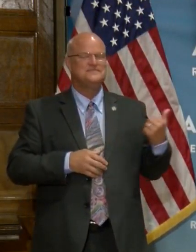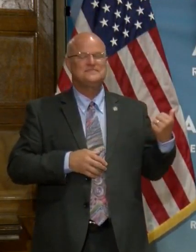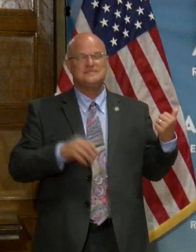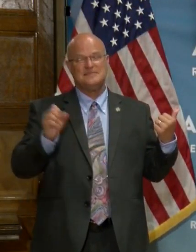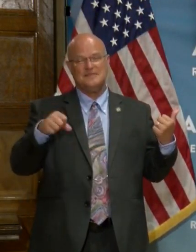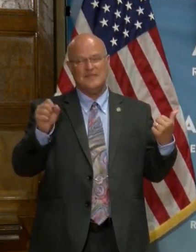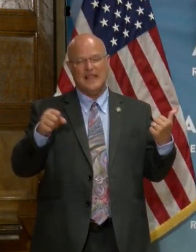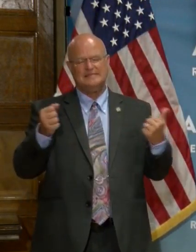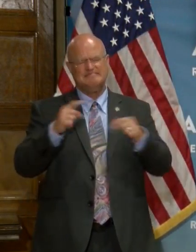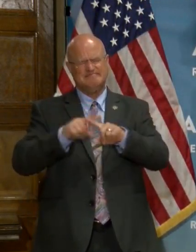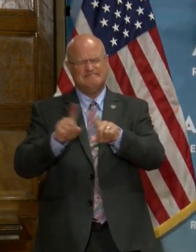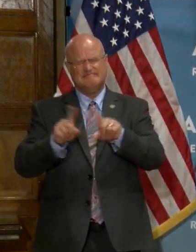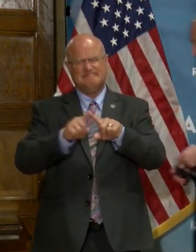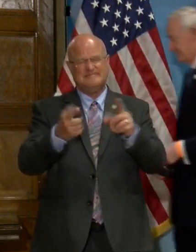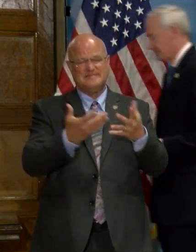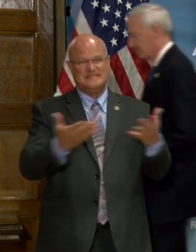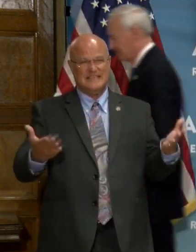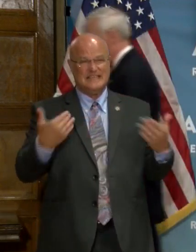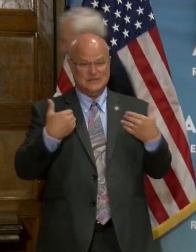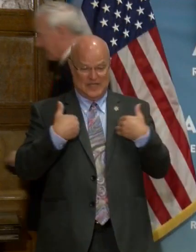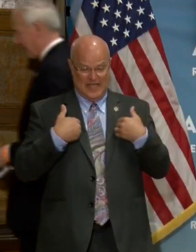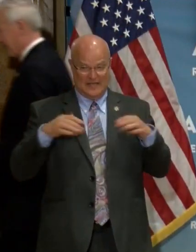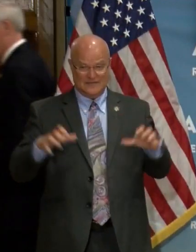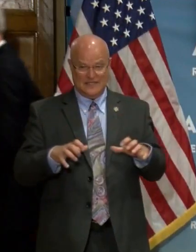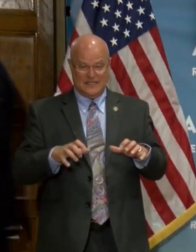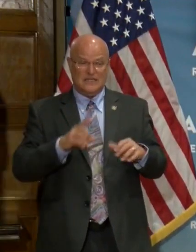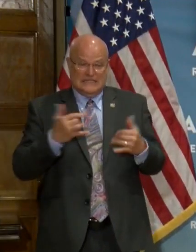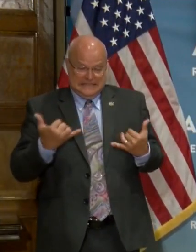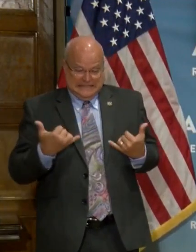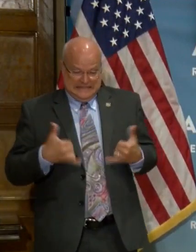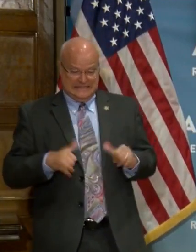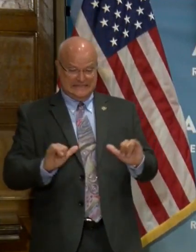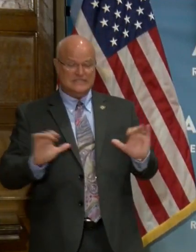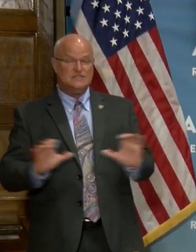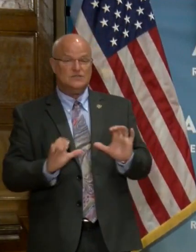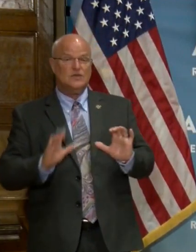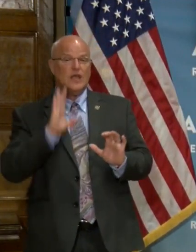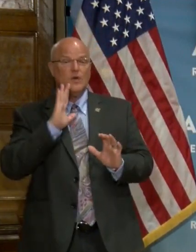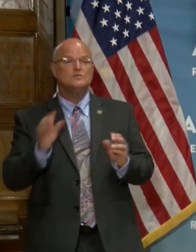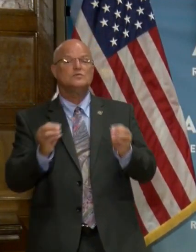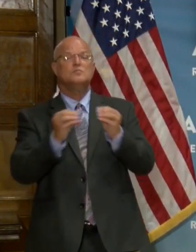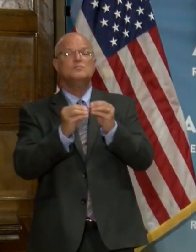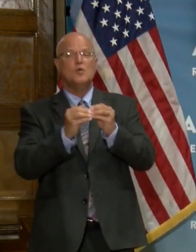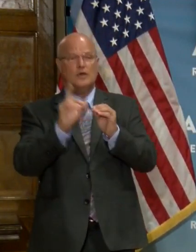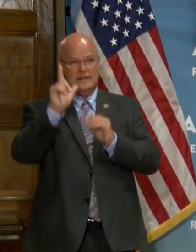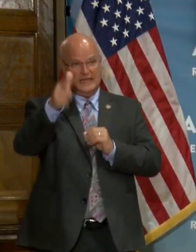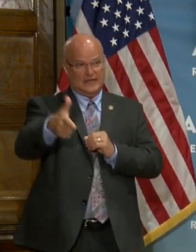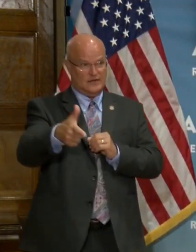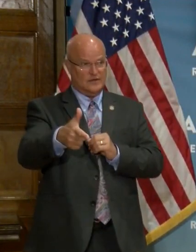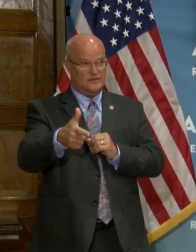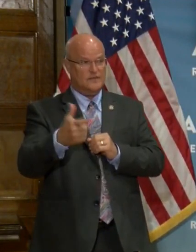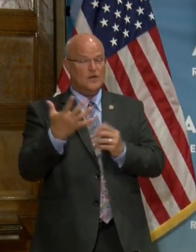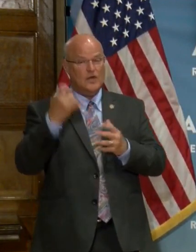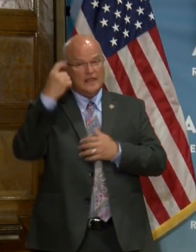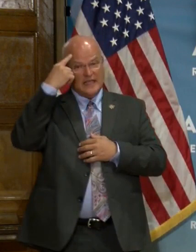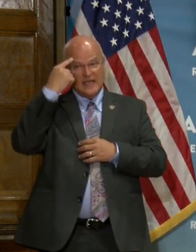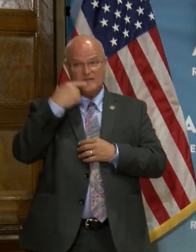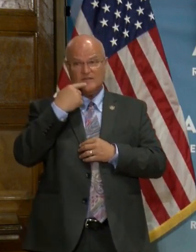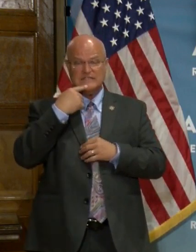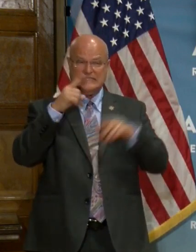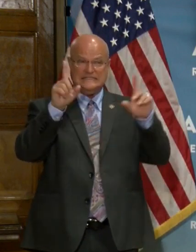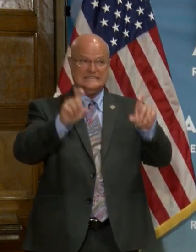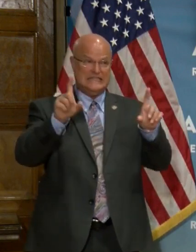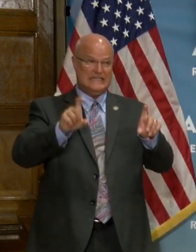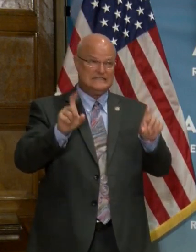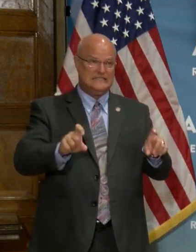Yes, there's a number of things that we have done, are doing, and will do more of. One the governor's mentioned is